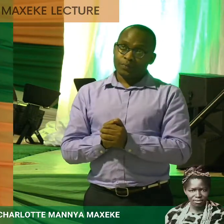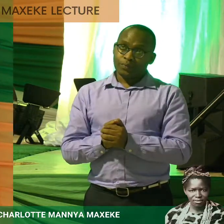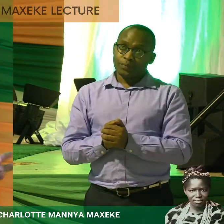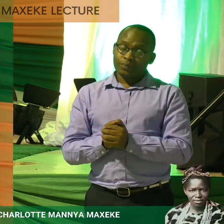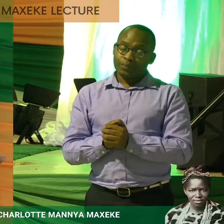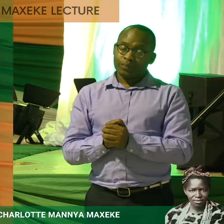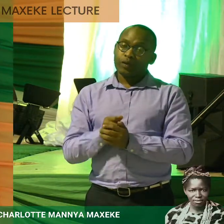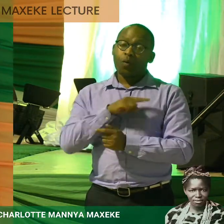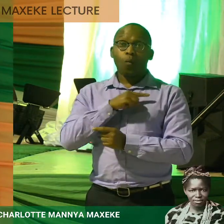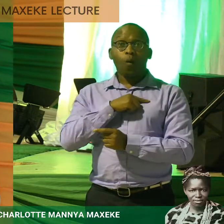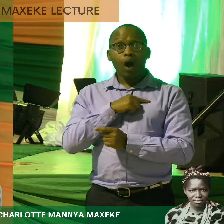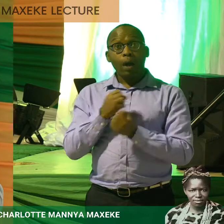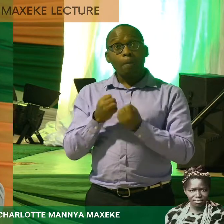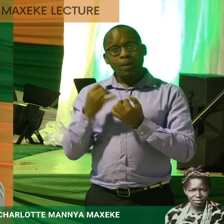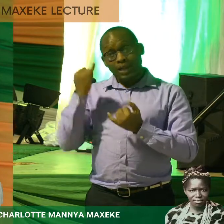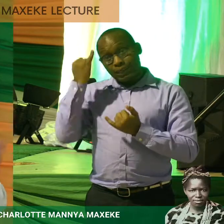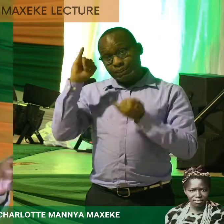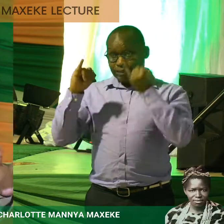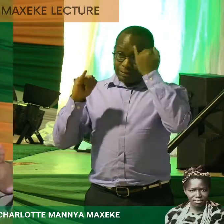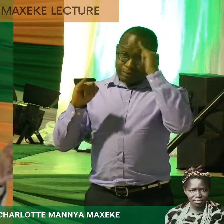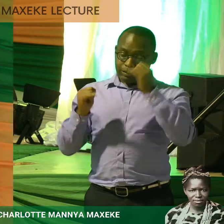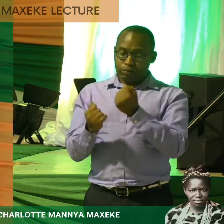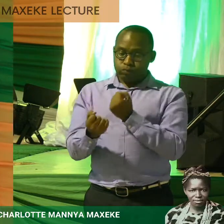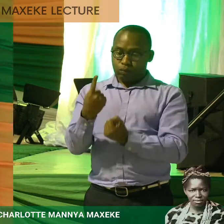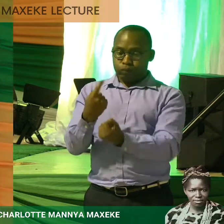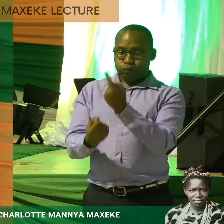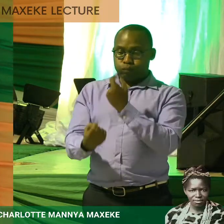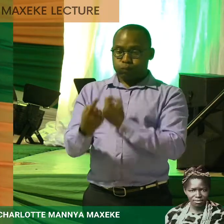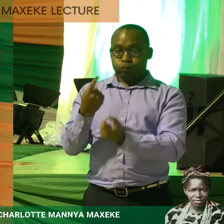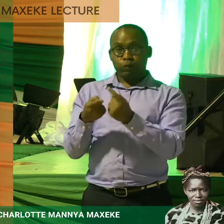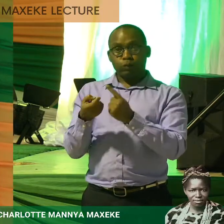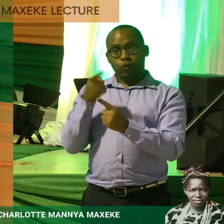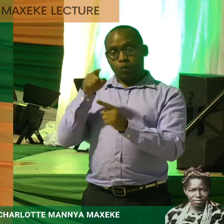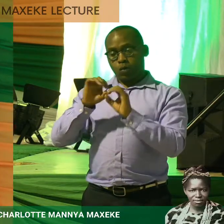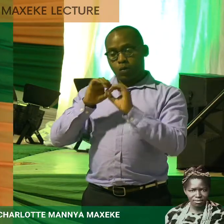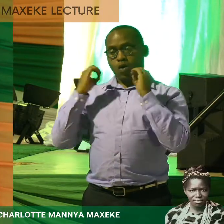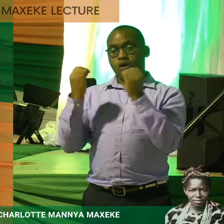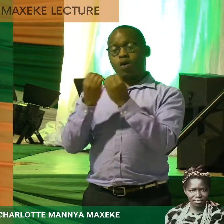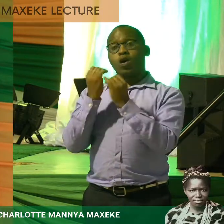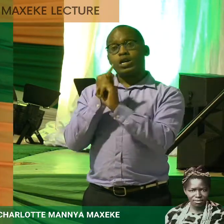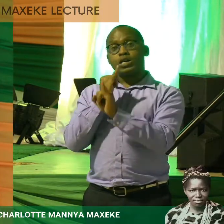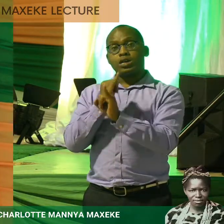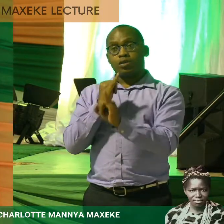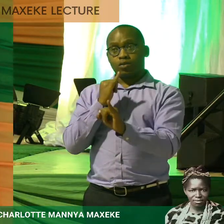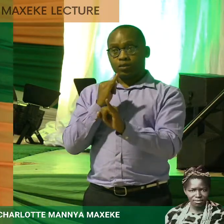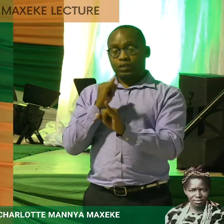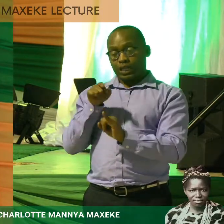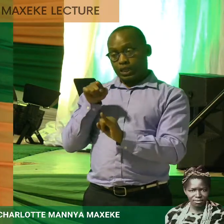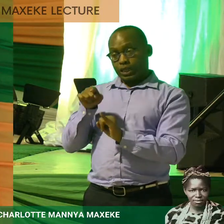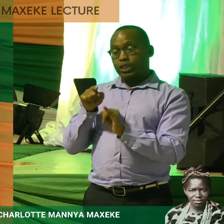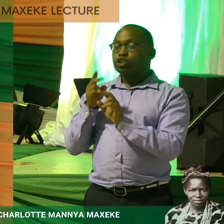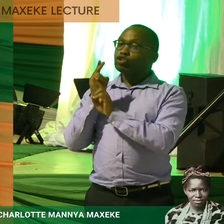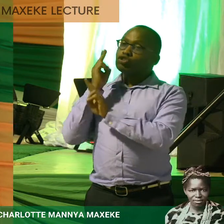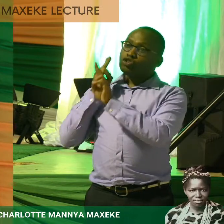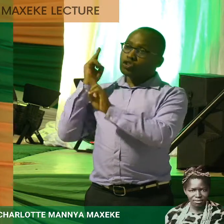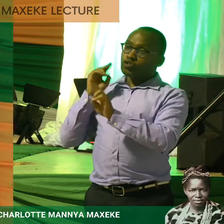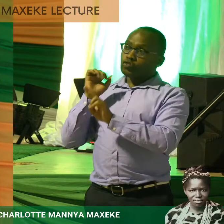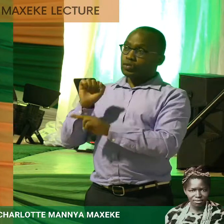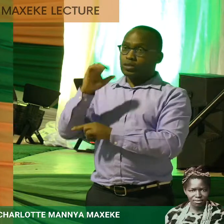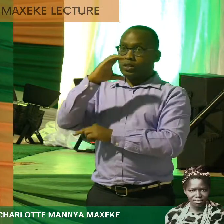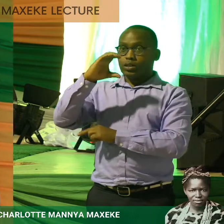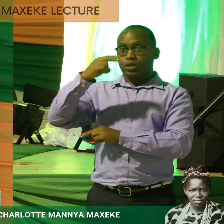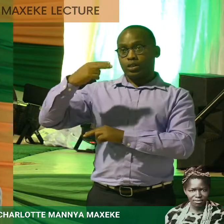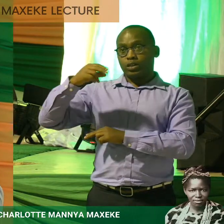kwi institute ukwenza into bana igcineke lembali inhle kata kamama